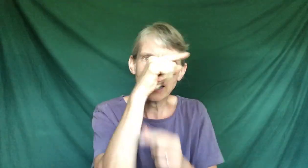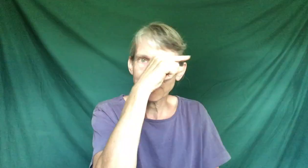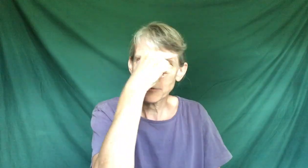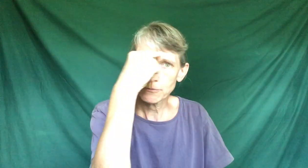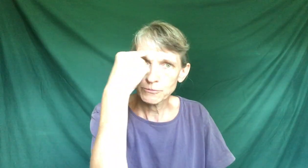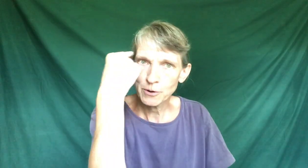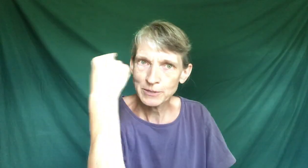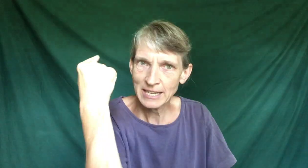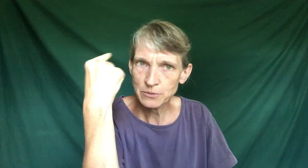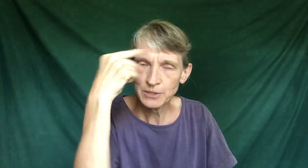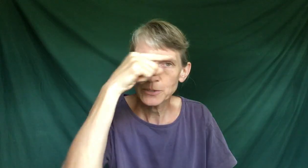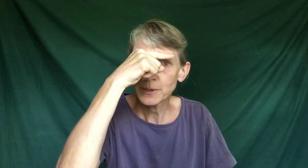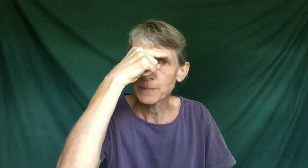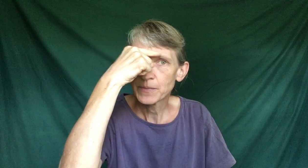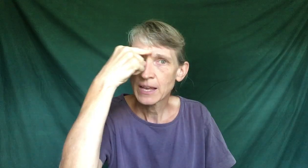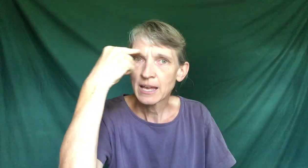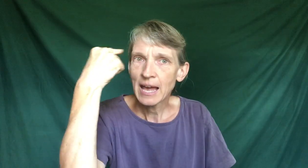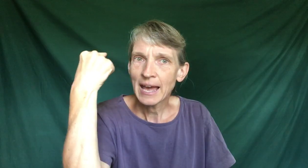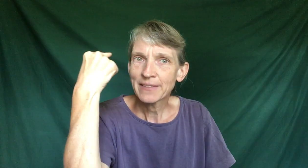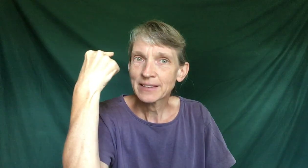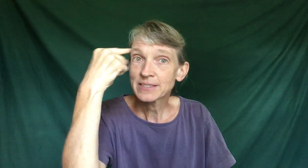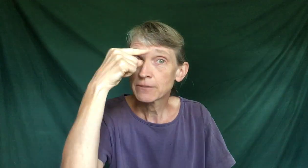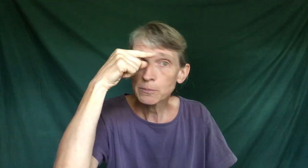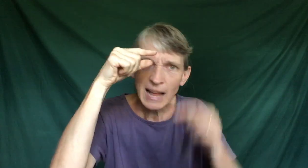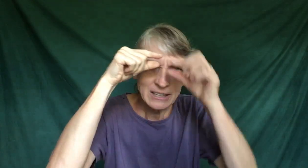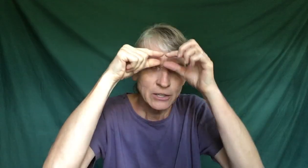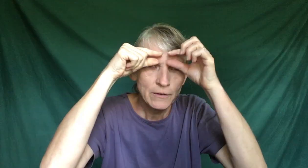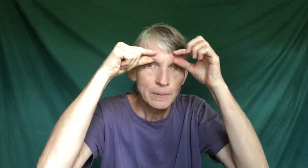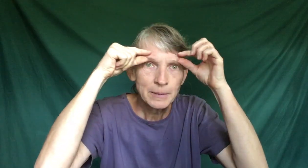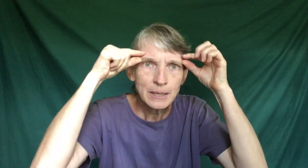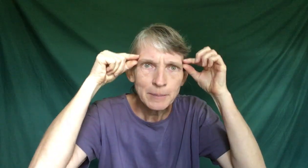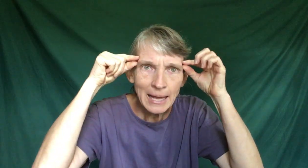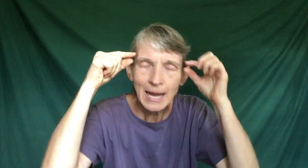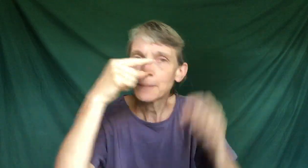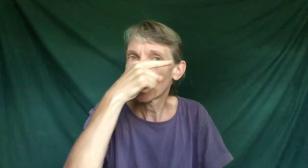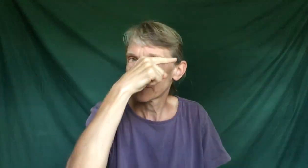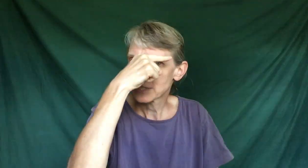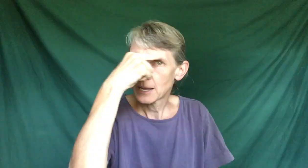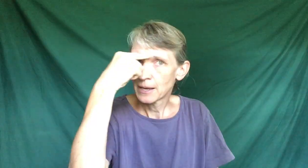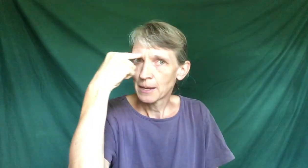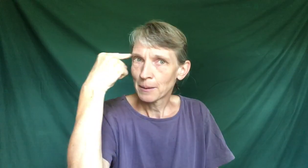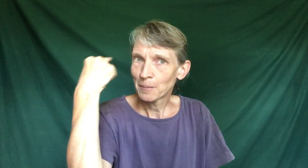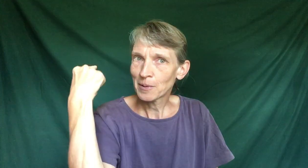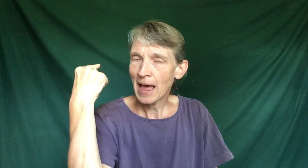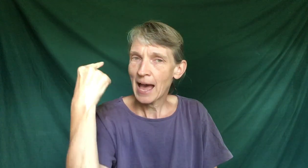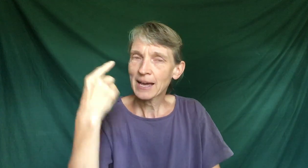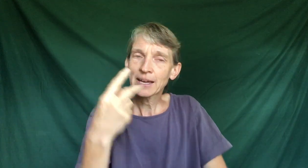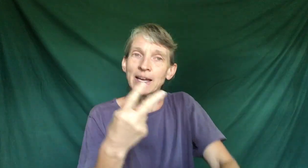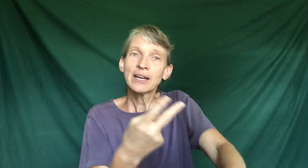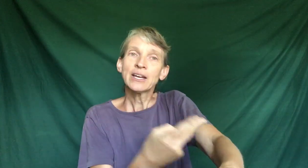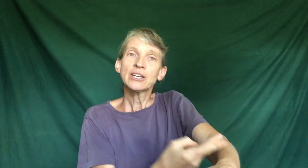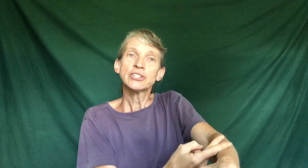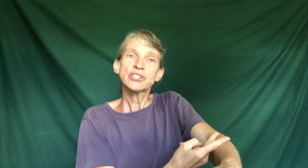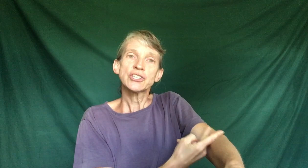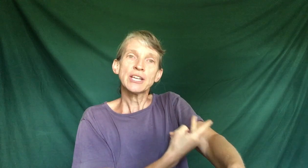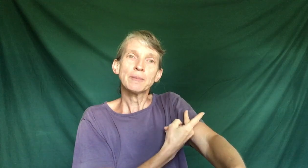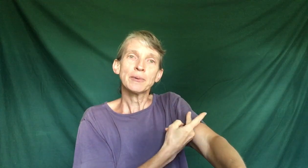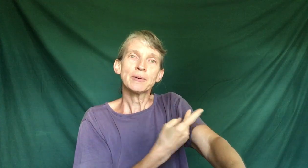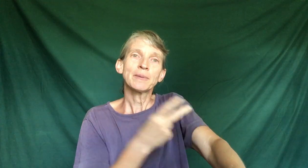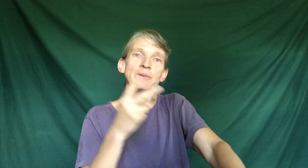of rotates when you do it. And that's sign for black, like you've got big black eyebrows. Black sheep.